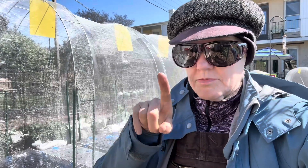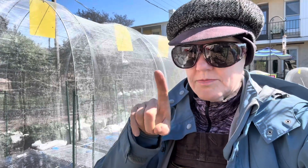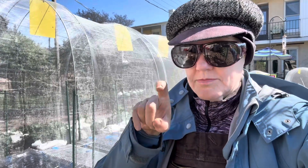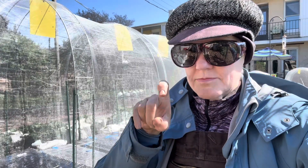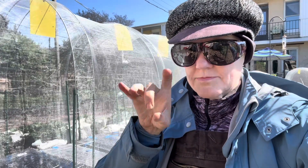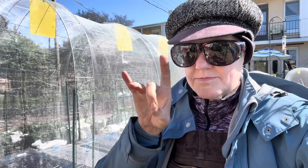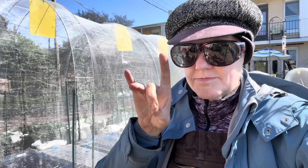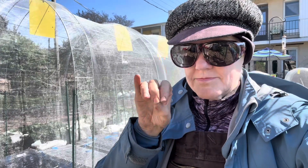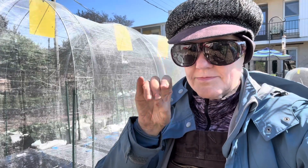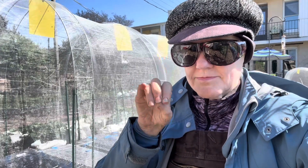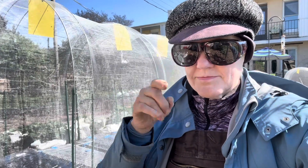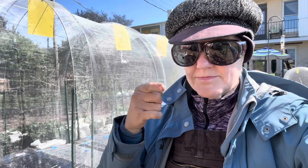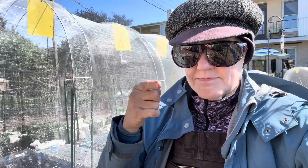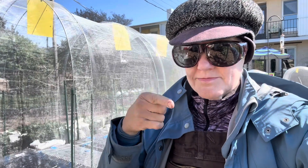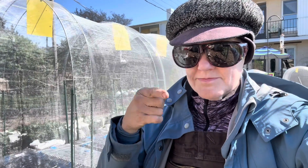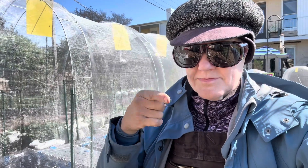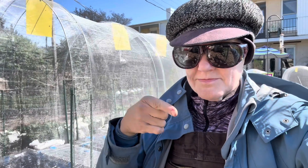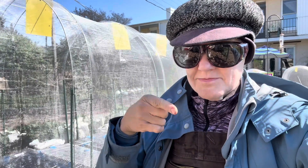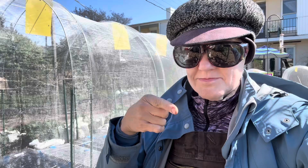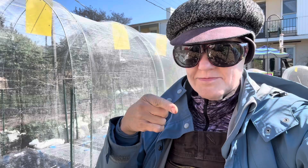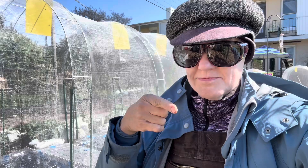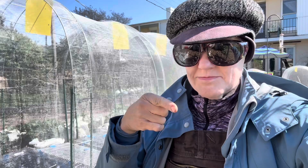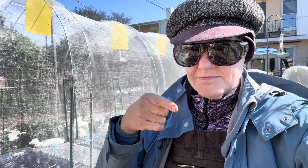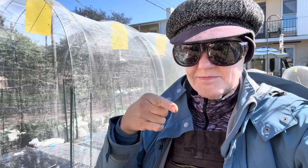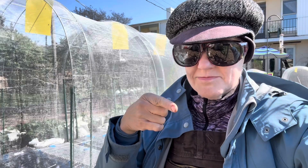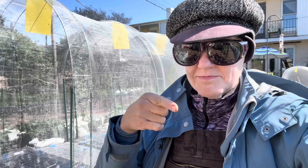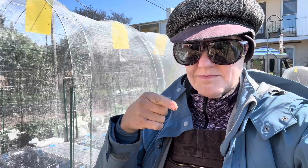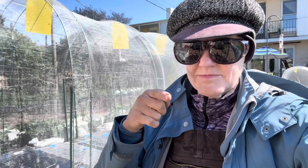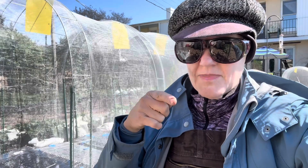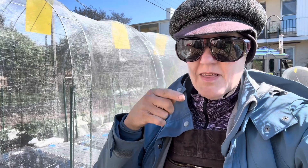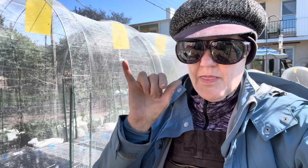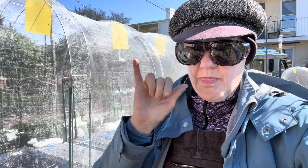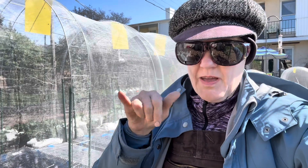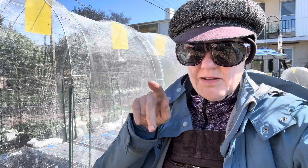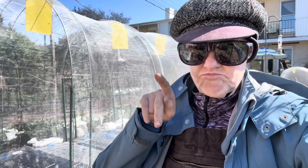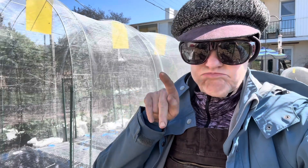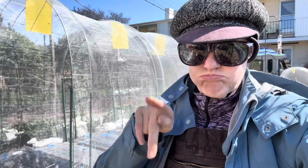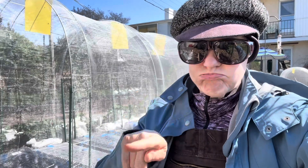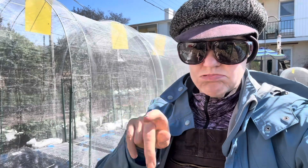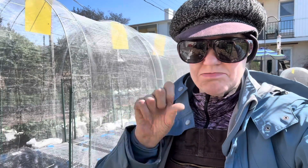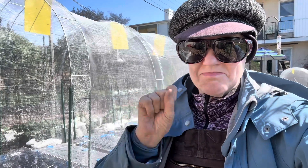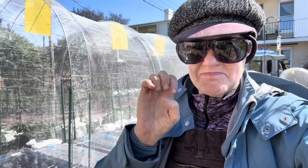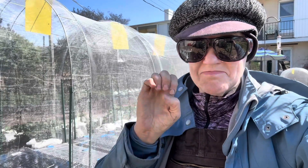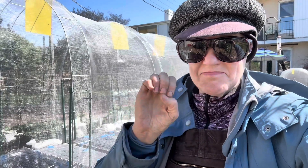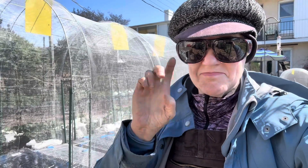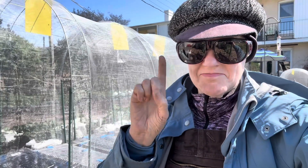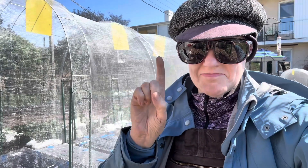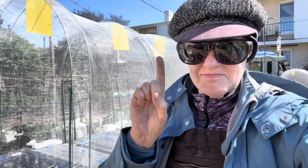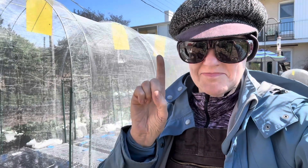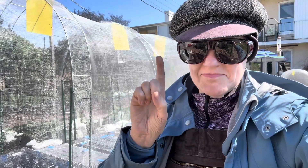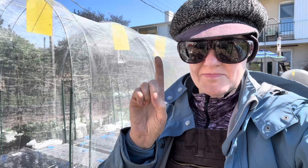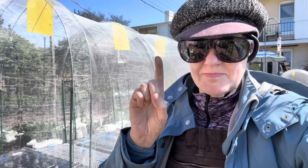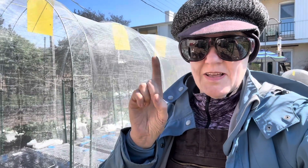180 degrees for 30 minutes to become sterile. I don't think it's going to get that hot.